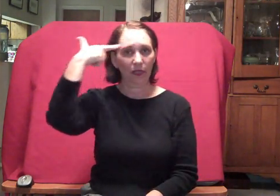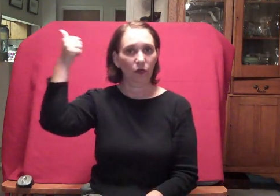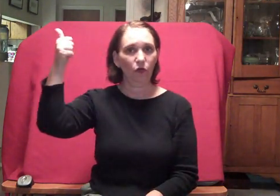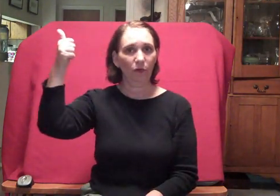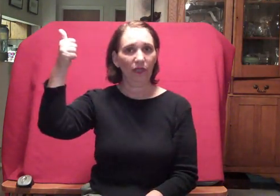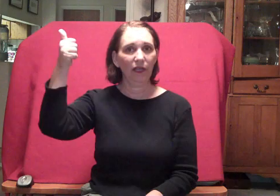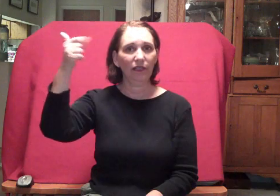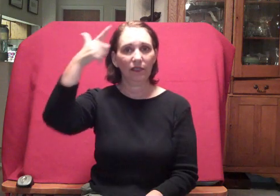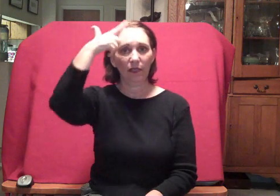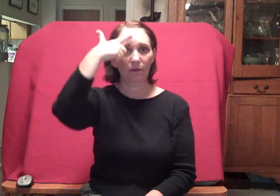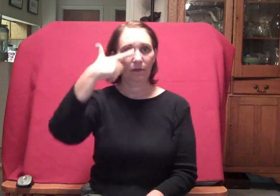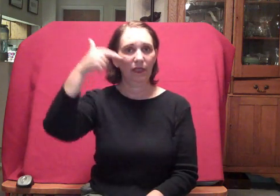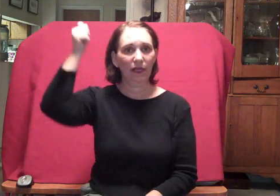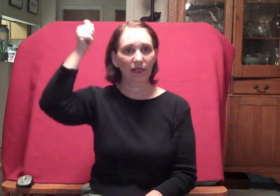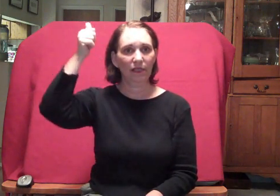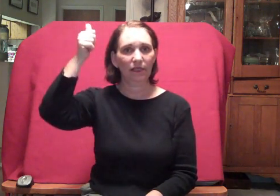or because.